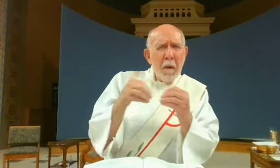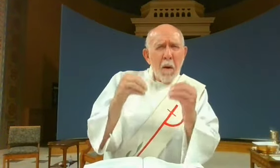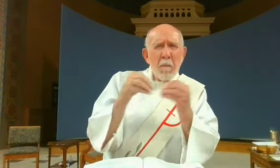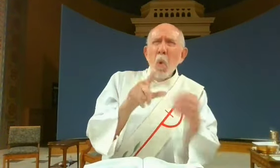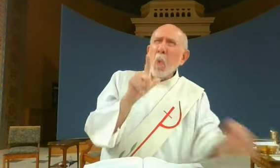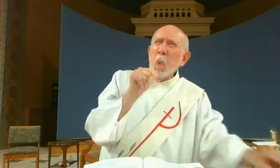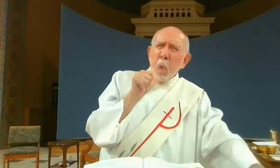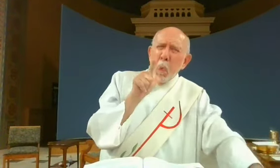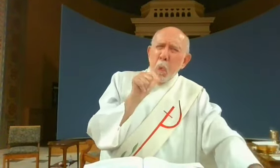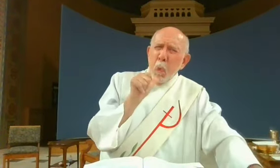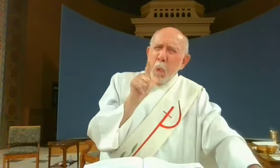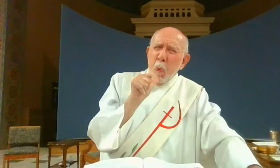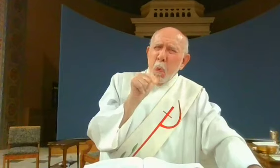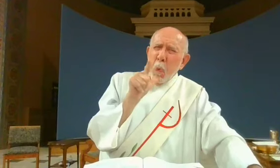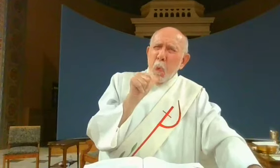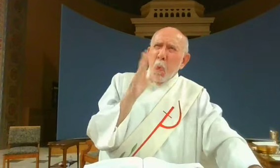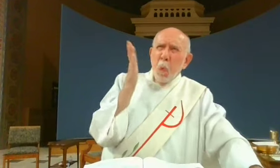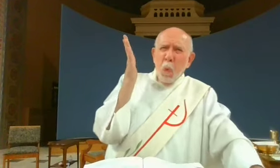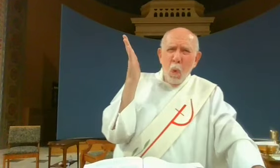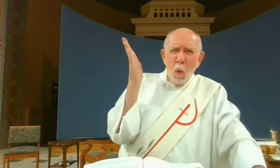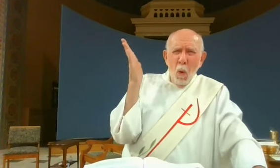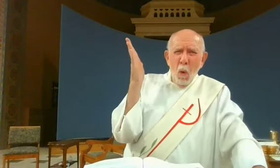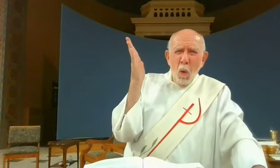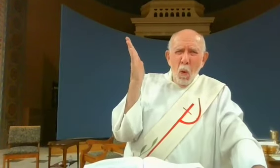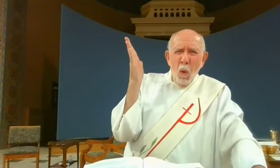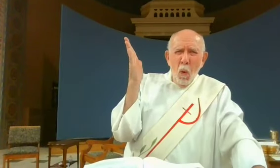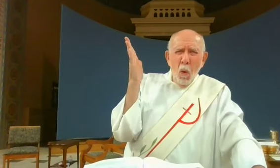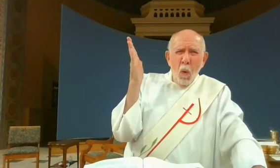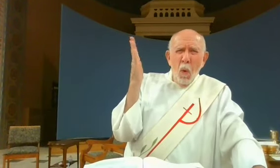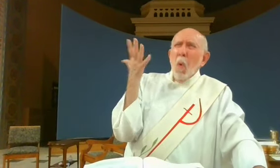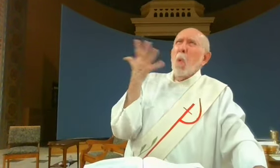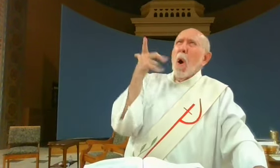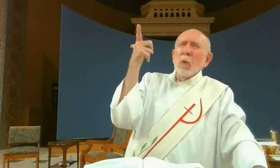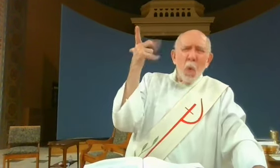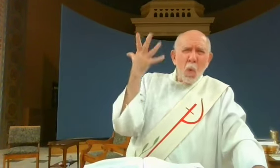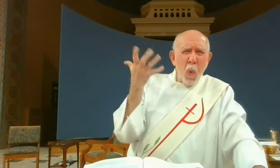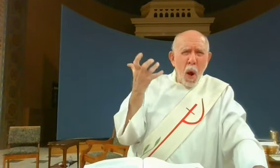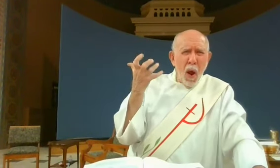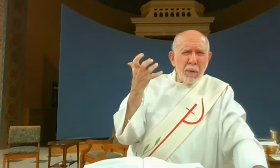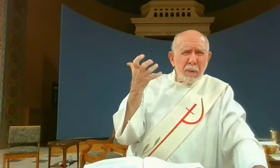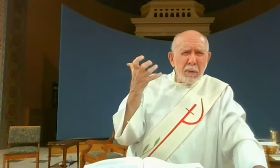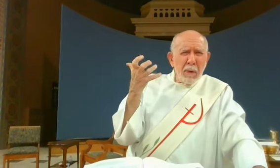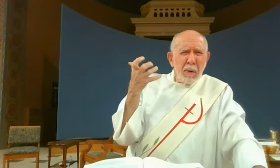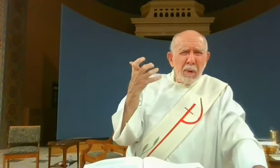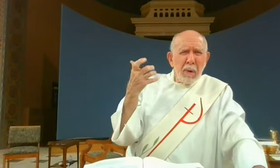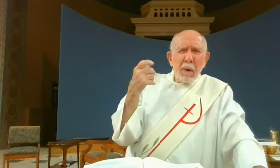So we understand more who He is, what He wants.